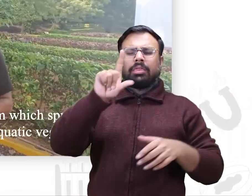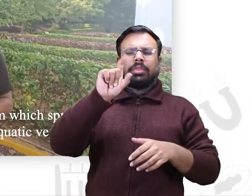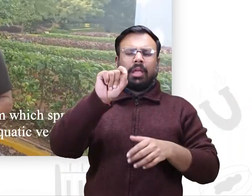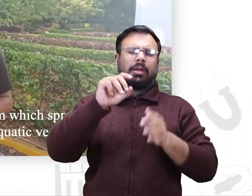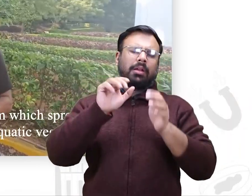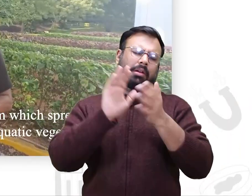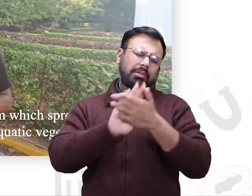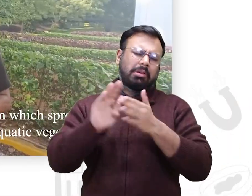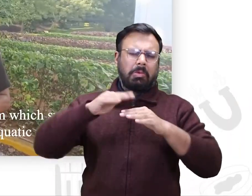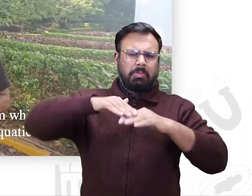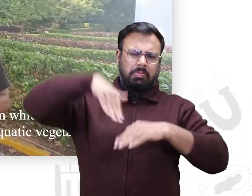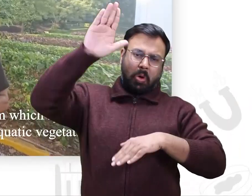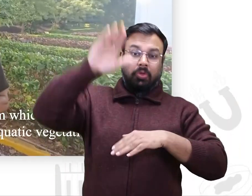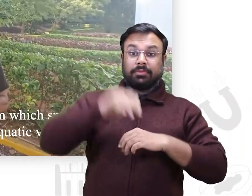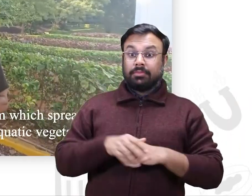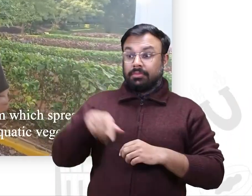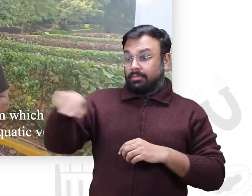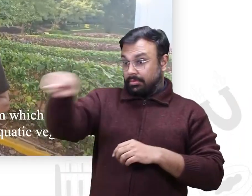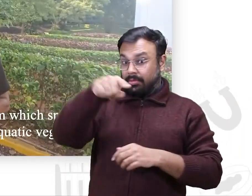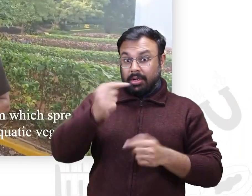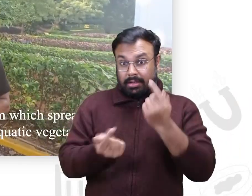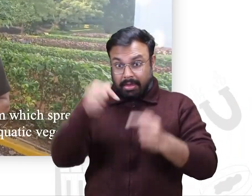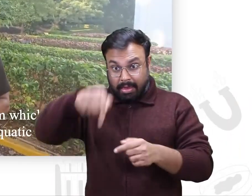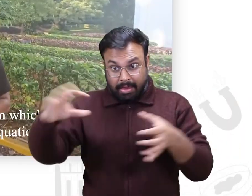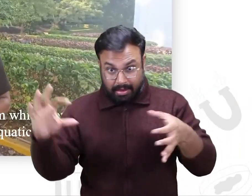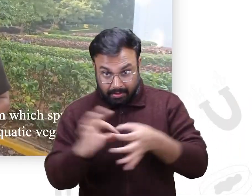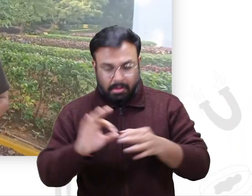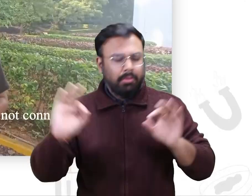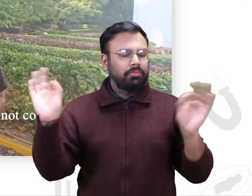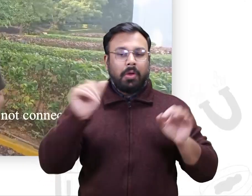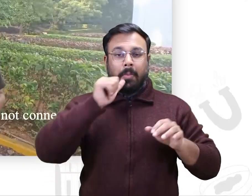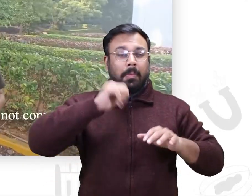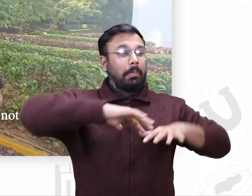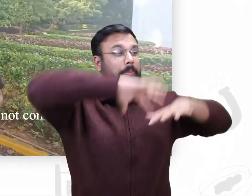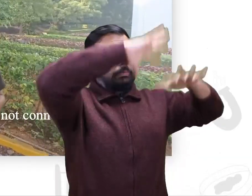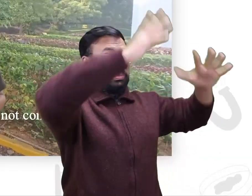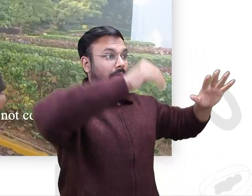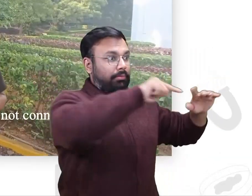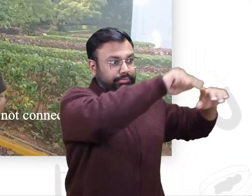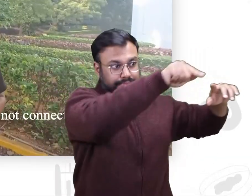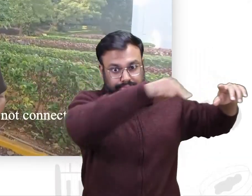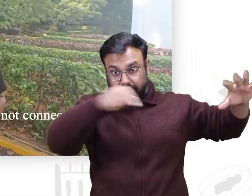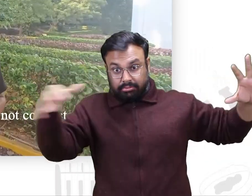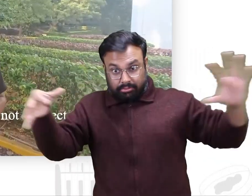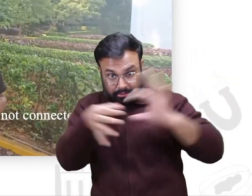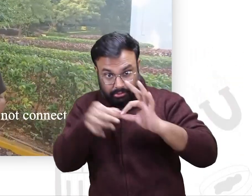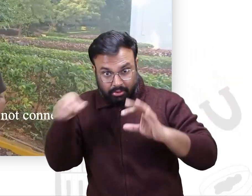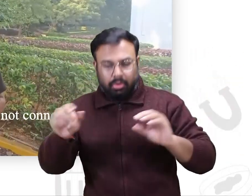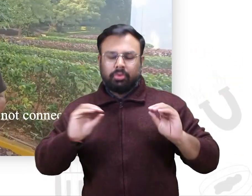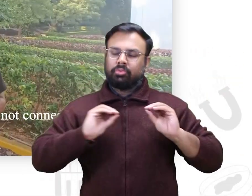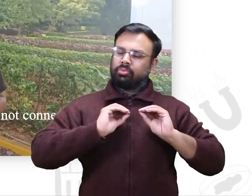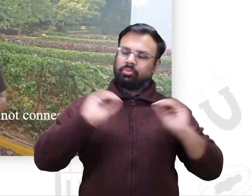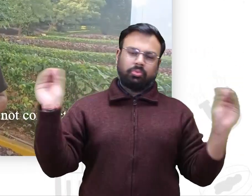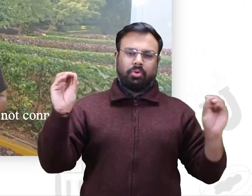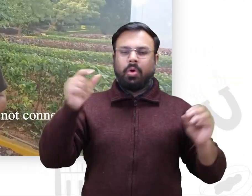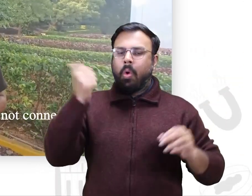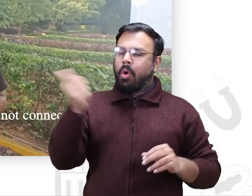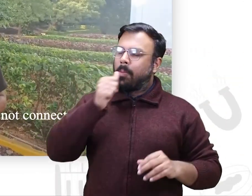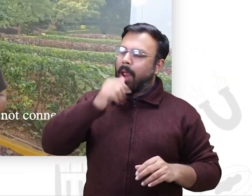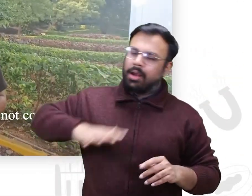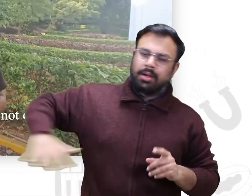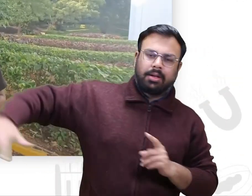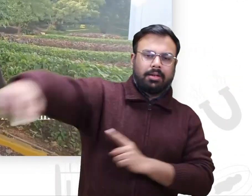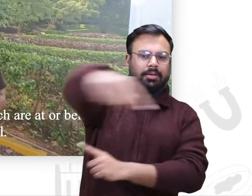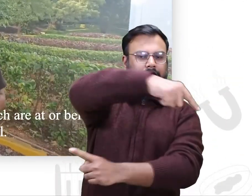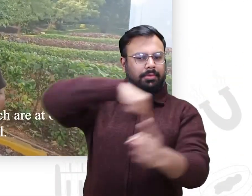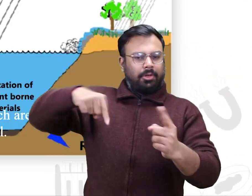than 10 hectares with little or no aquatic vegetation, is a lake. Lakes have standing waters and they are not connected to